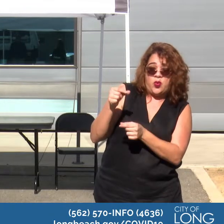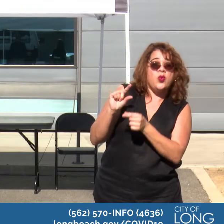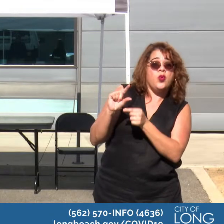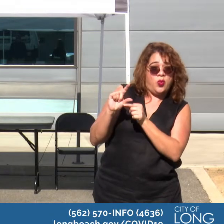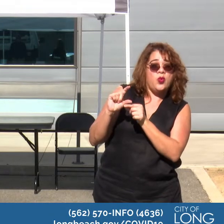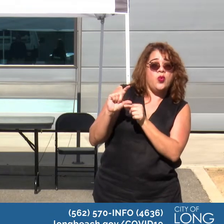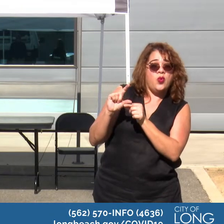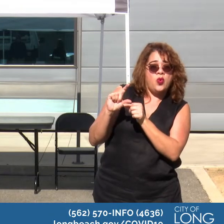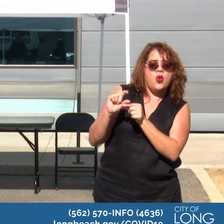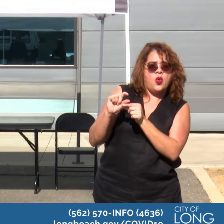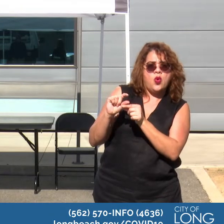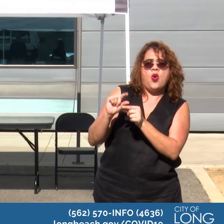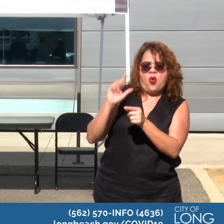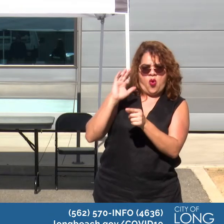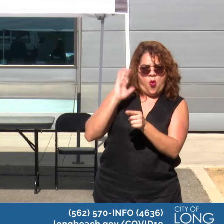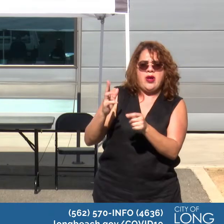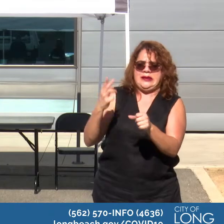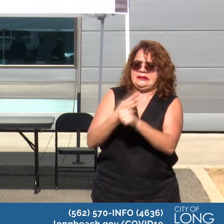utilized.